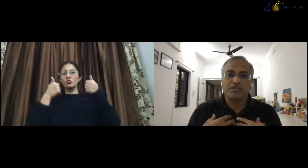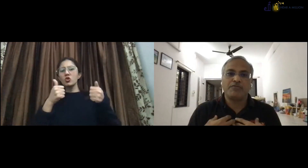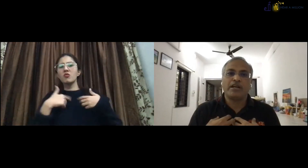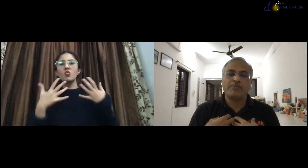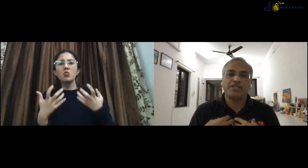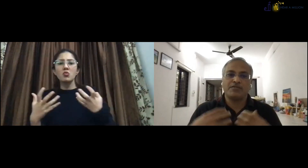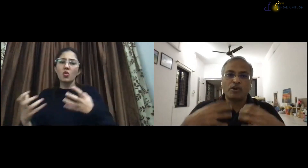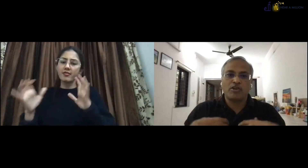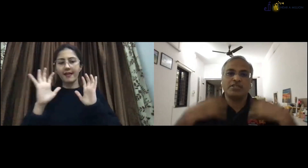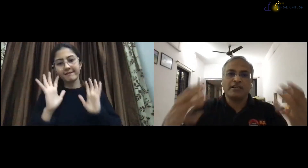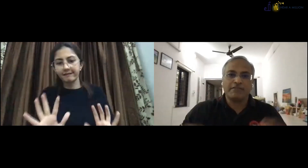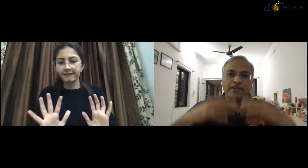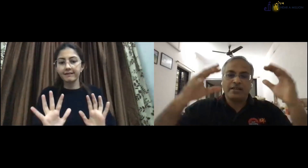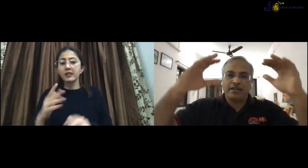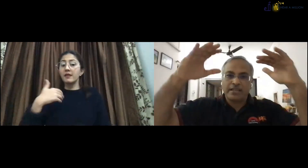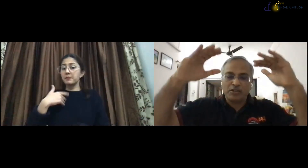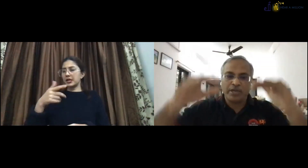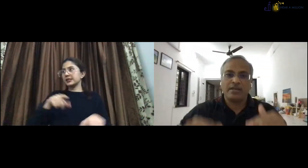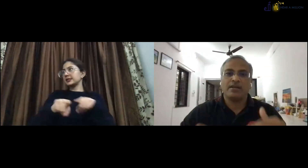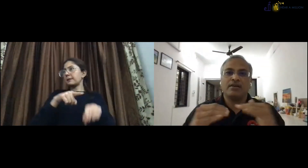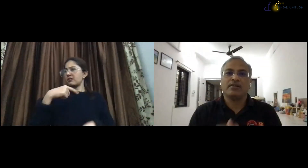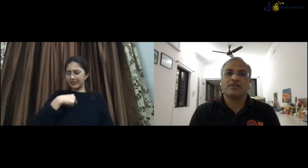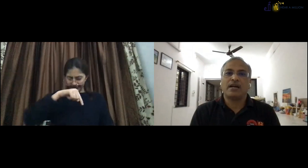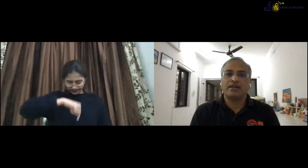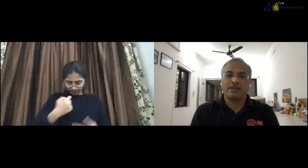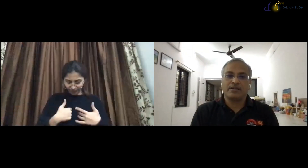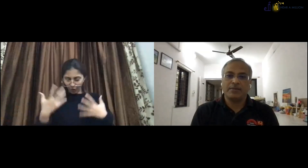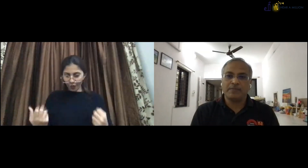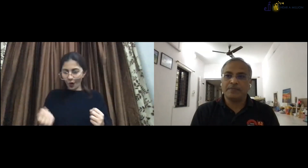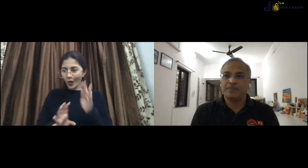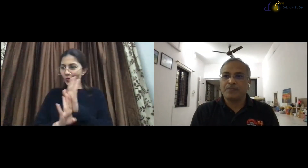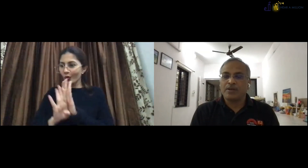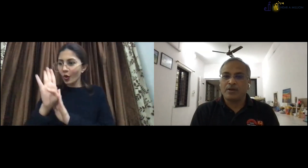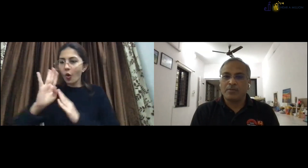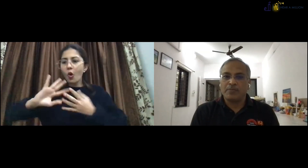in. Because if you're ambitious for yourself, then you may start